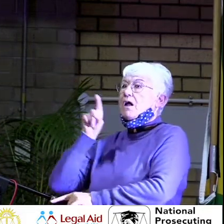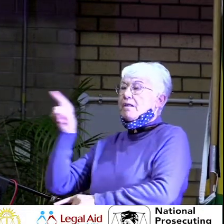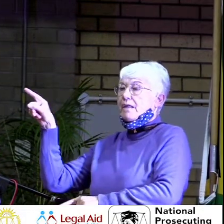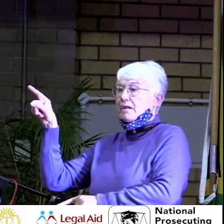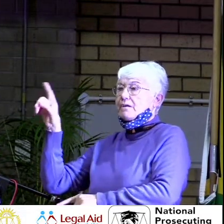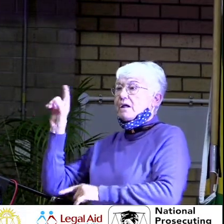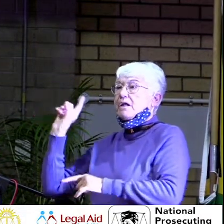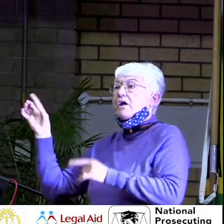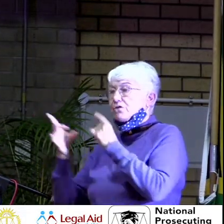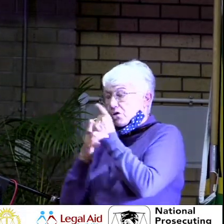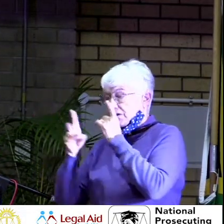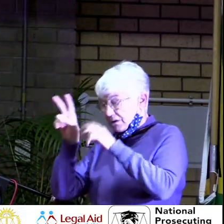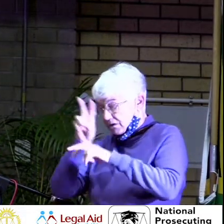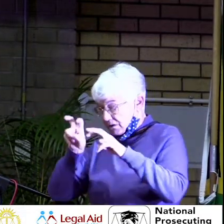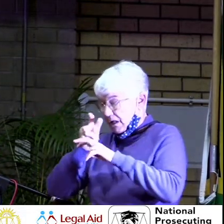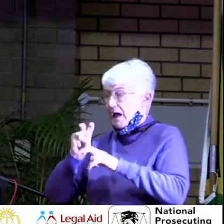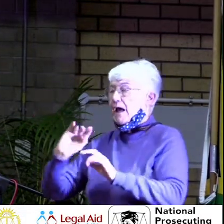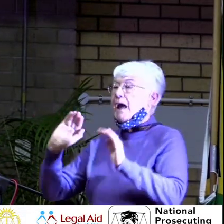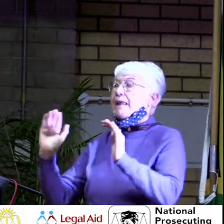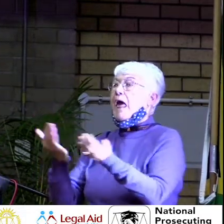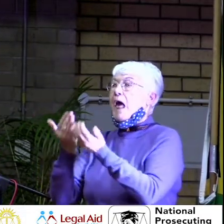7 days a week,